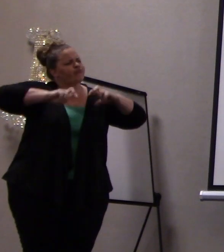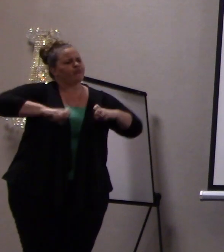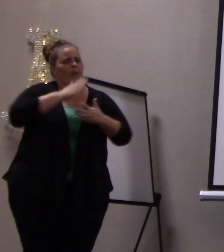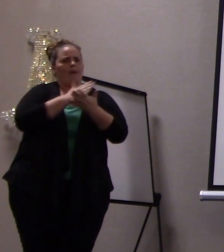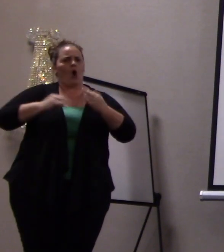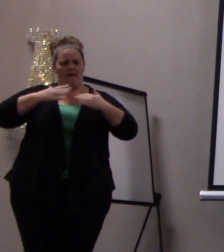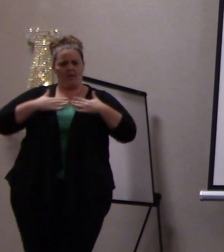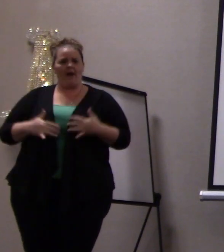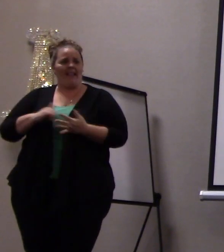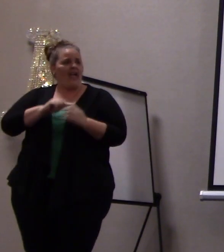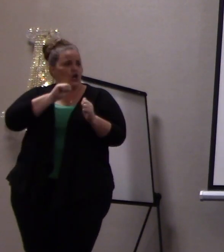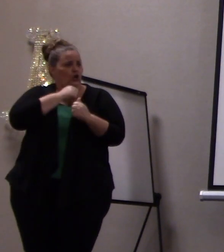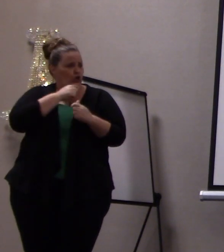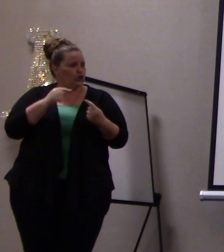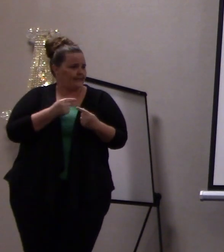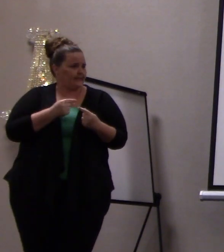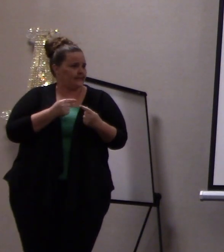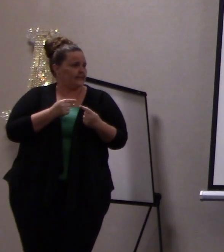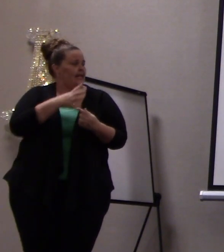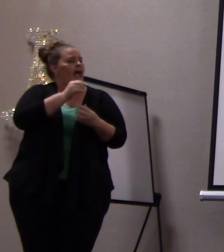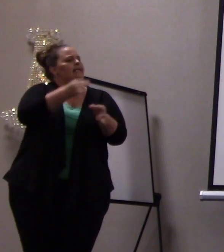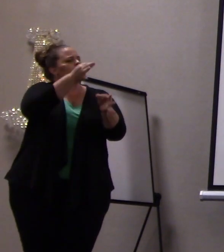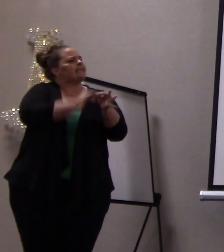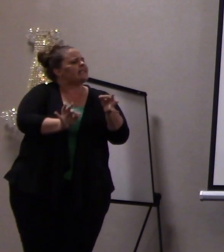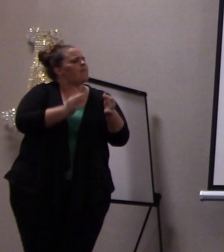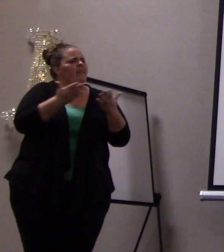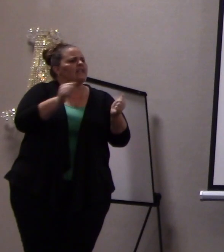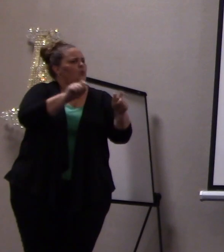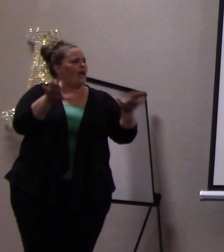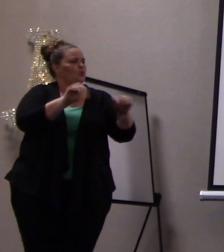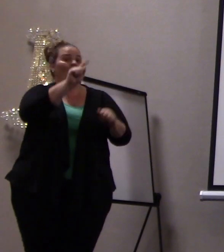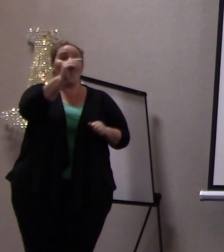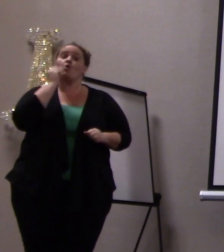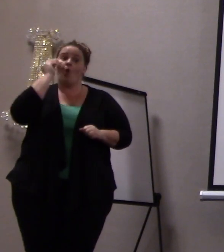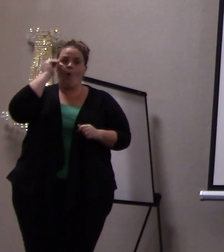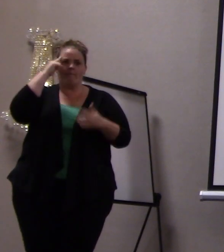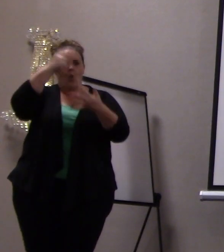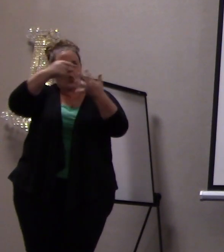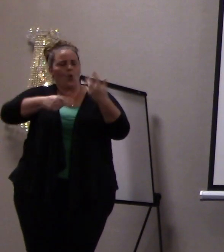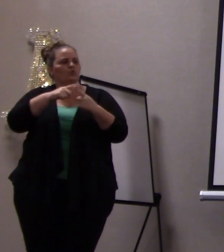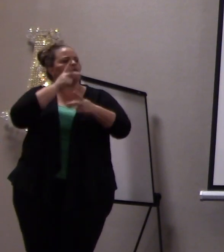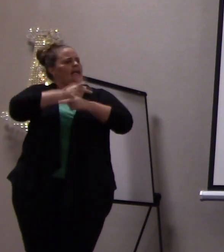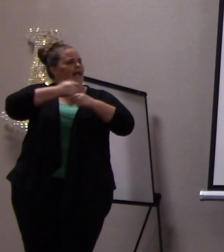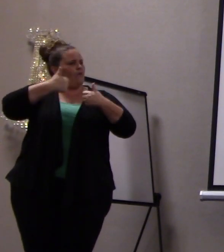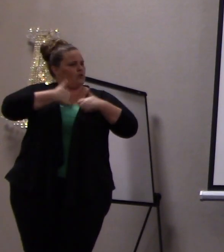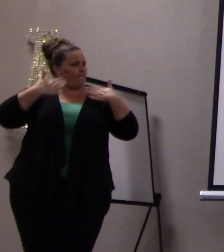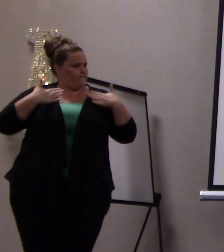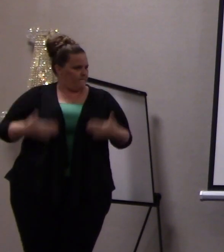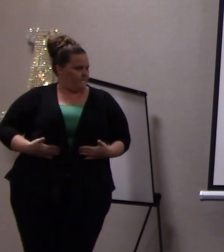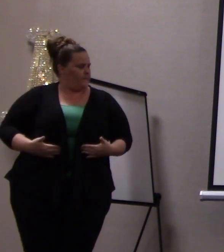of our bodies that hurt and some simple things that we can do at home for those to take care of ourselves.